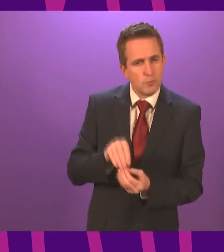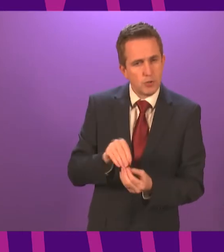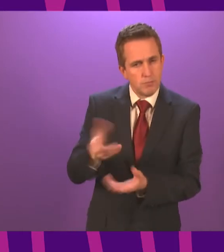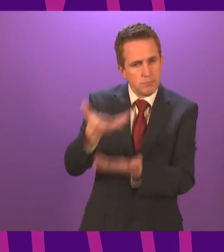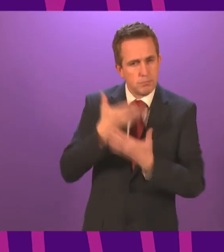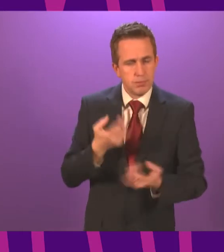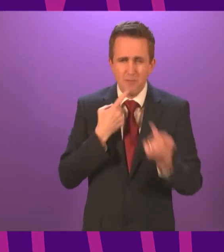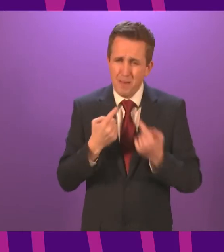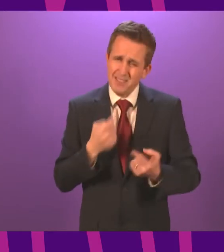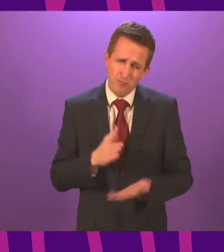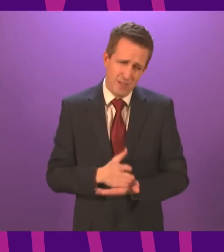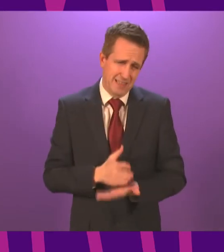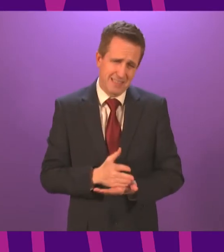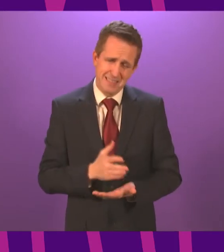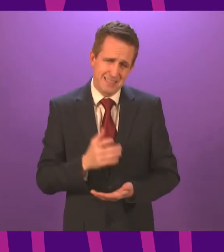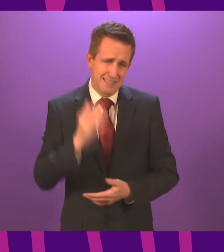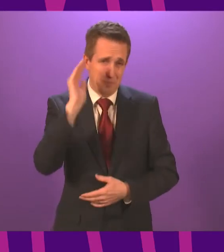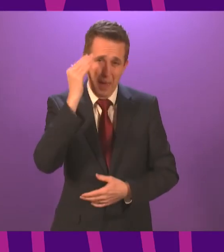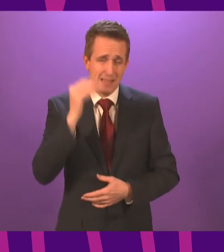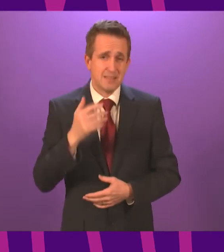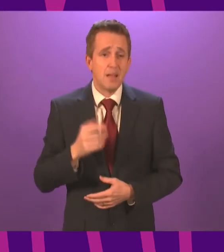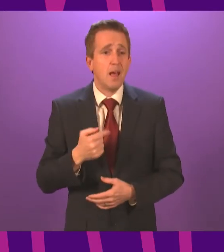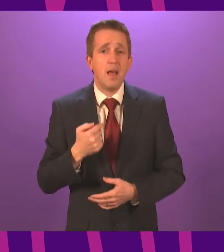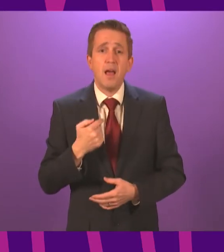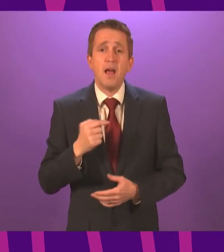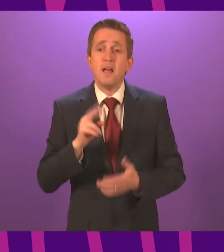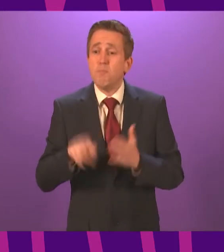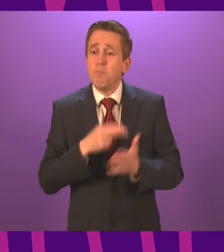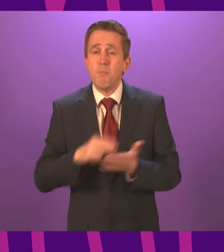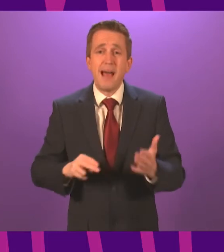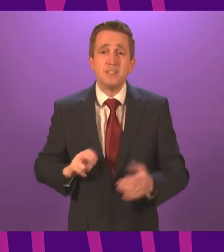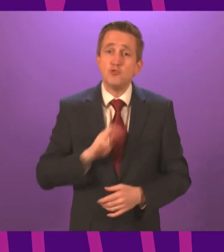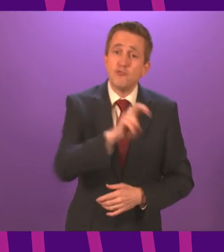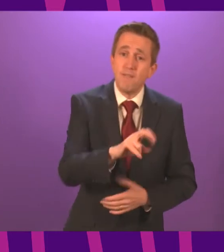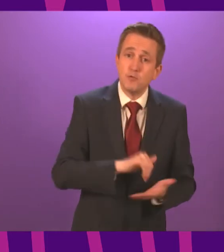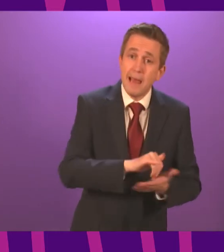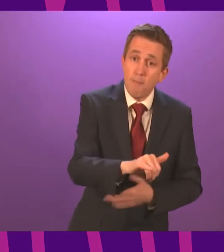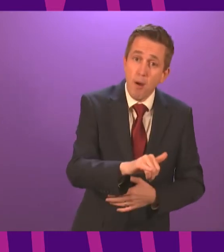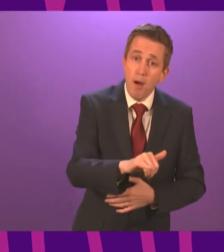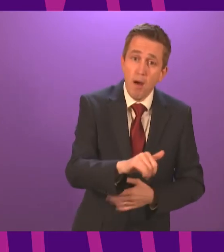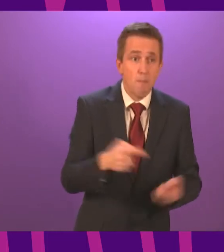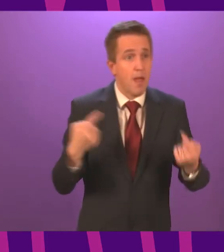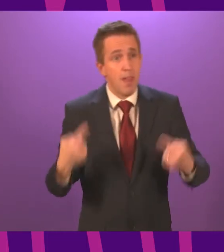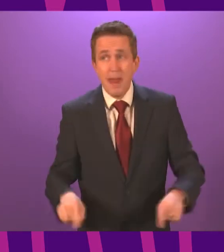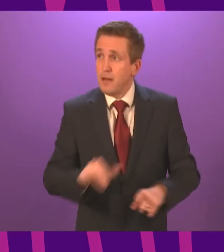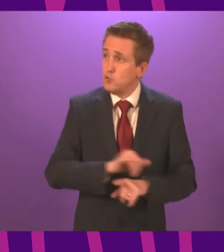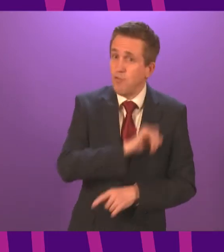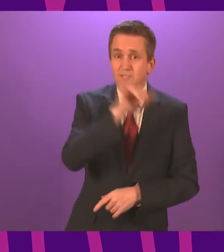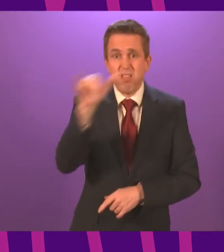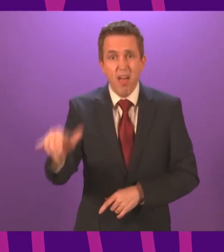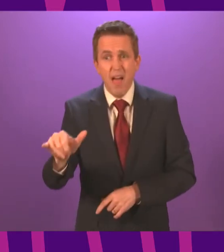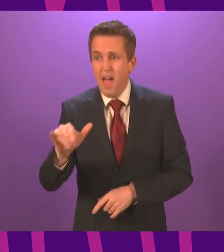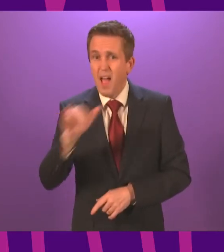is a nonsense to ban travel to the airport but permit travel abroad. Now, this really